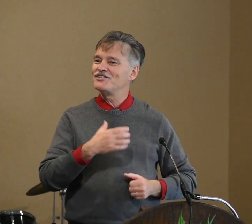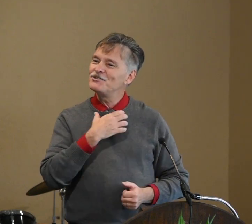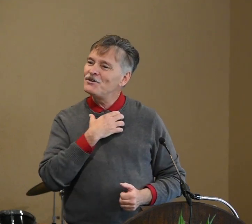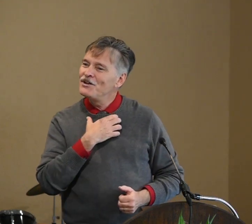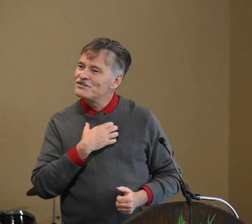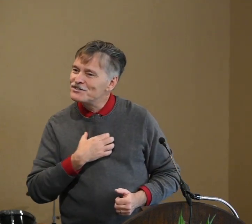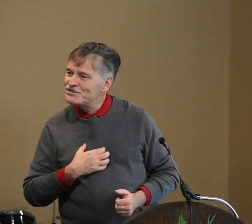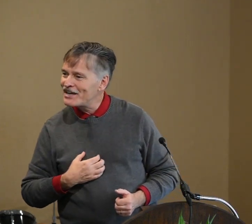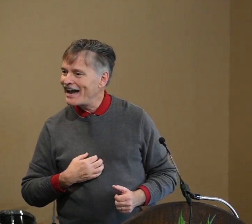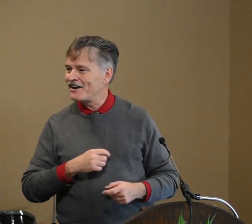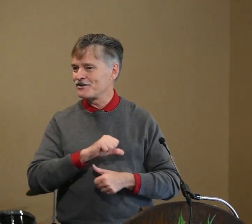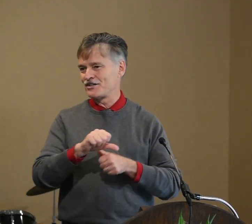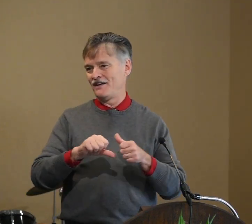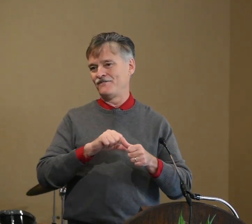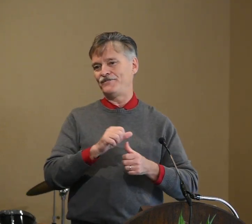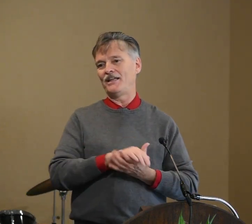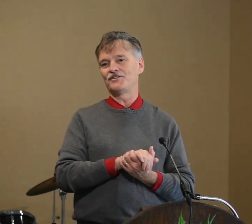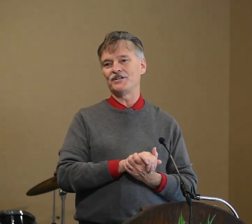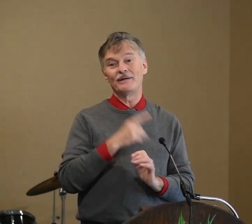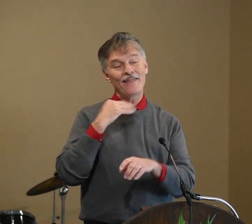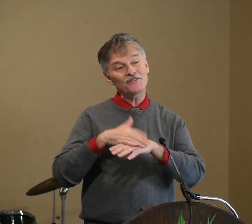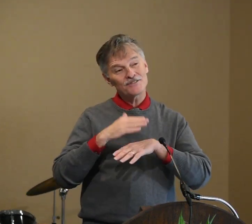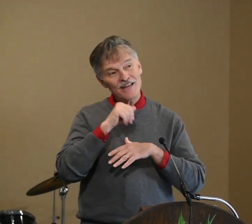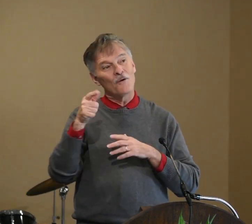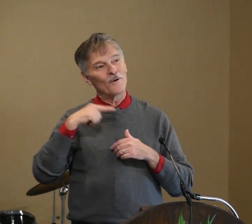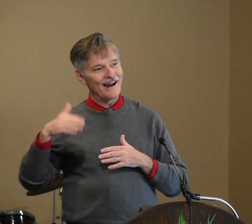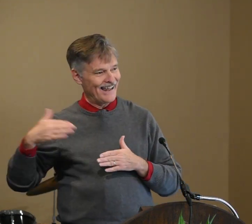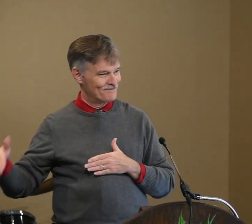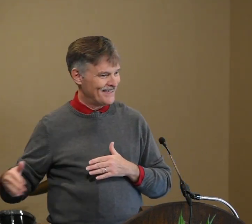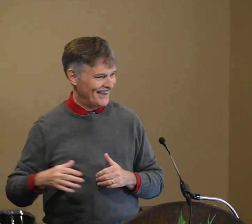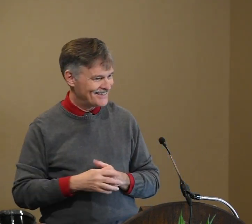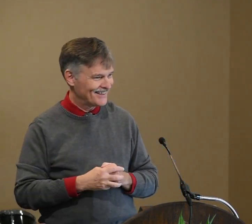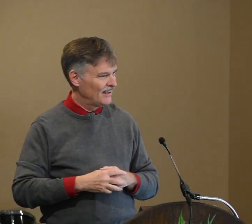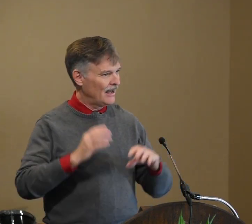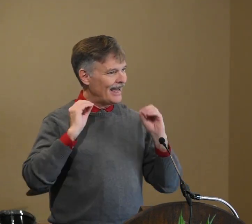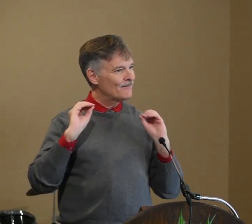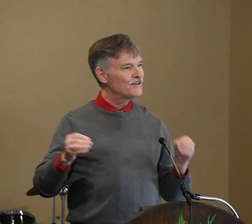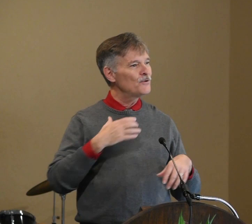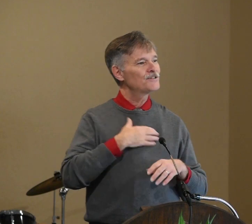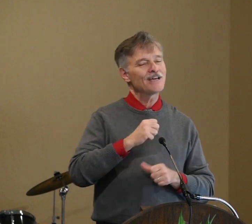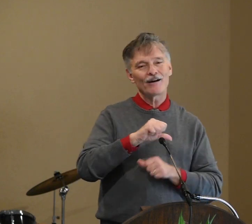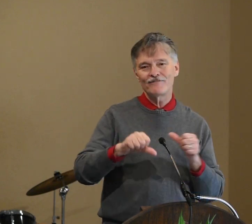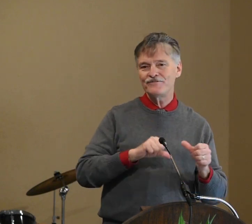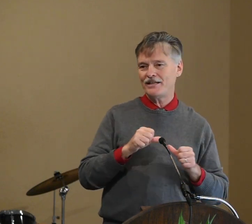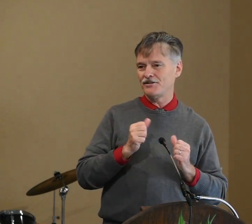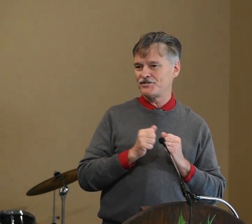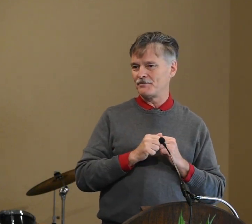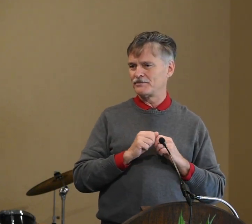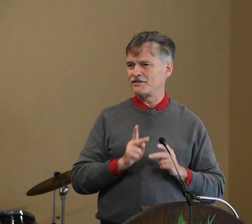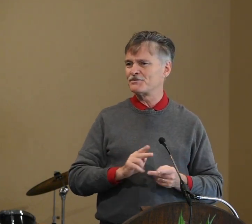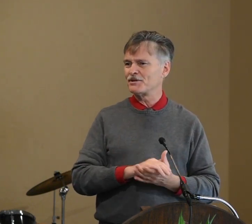still desires fellowship. Now, that's not where I am yet. I have no desire of fellowship with this